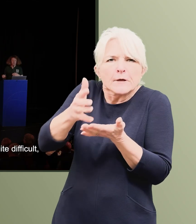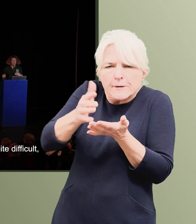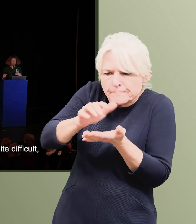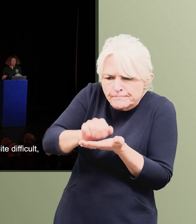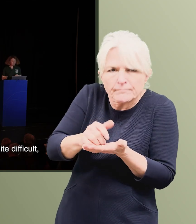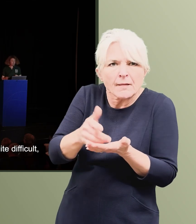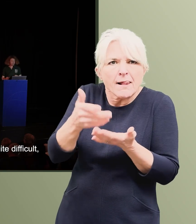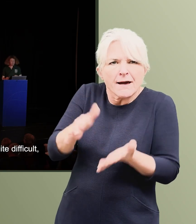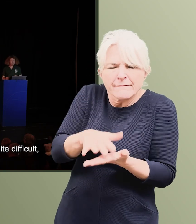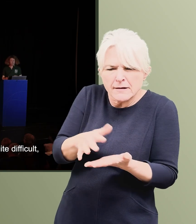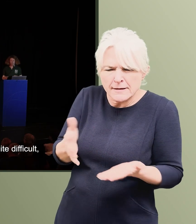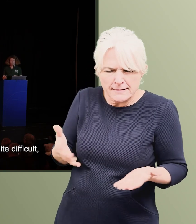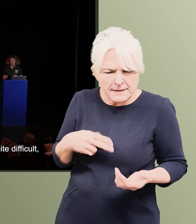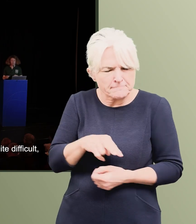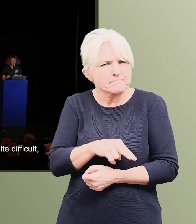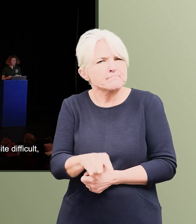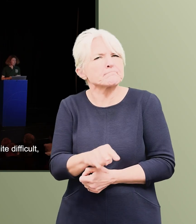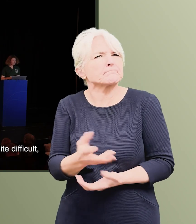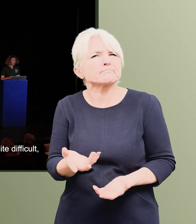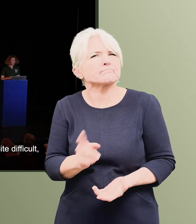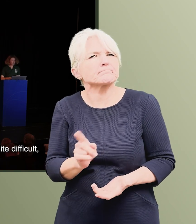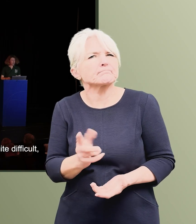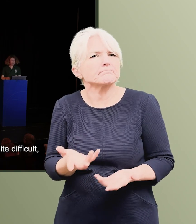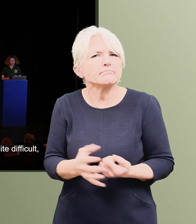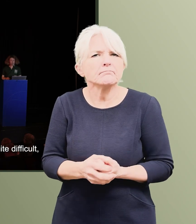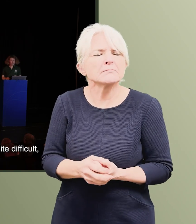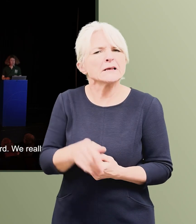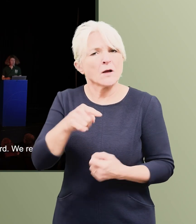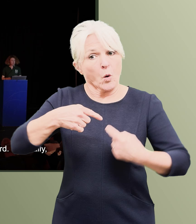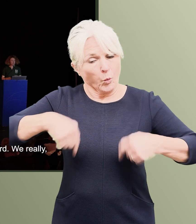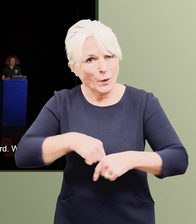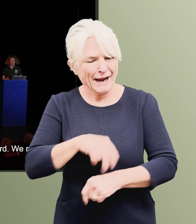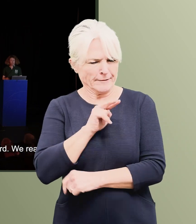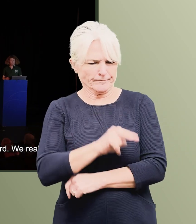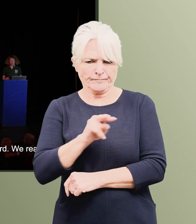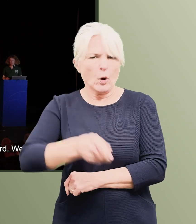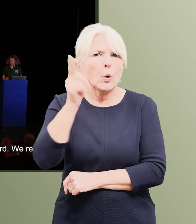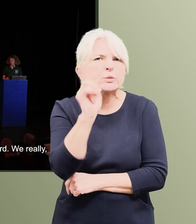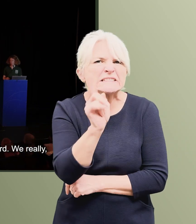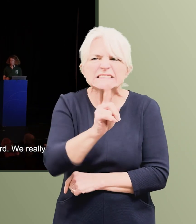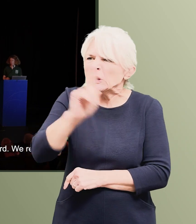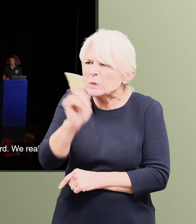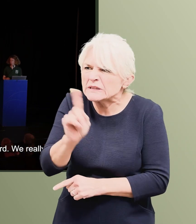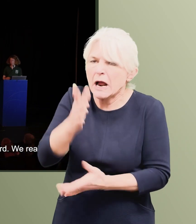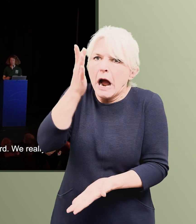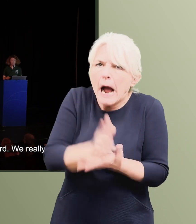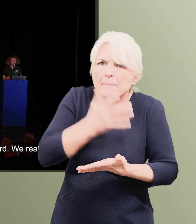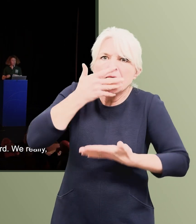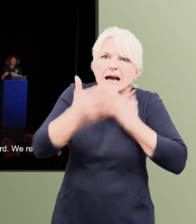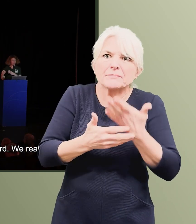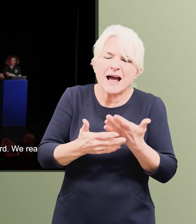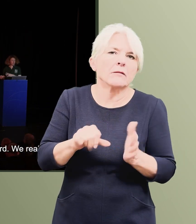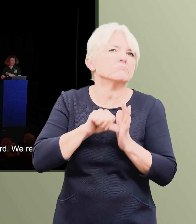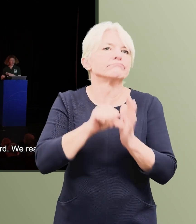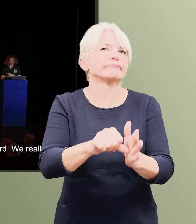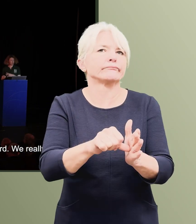Interpreting these is quite difficult, especially as the early Bronze Age is a bit of a void within the archaeological record.